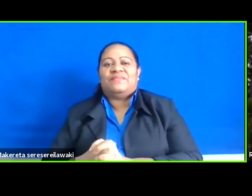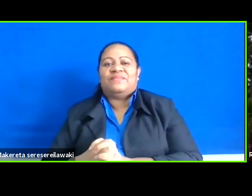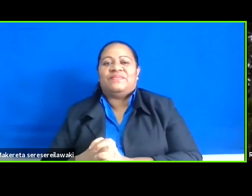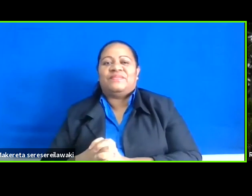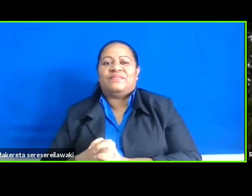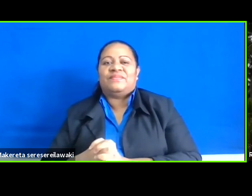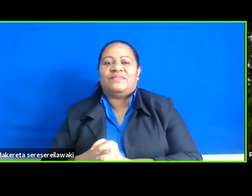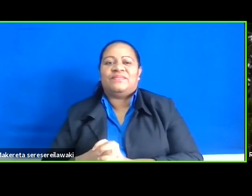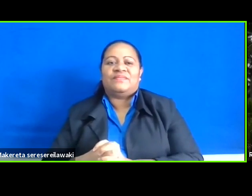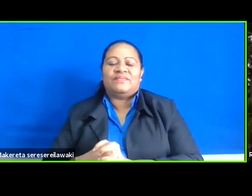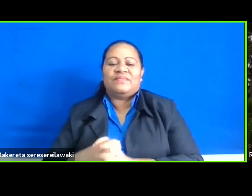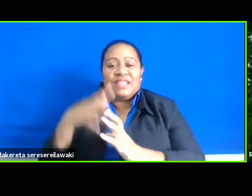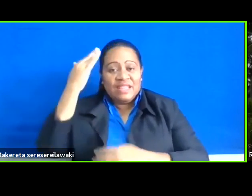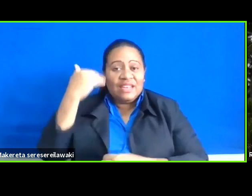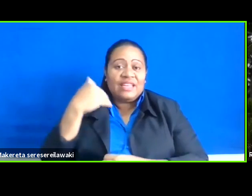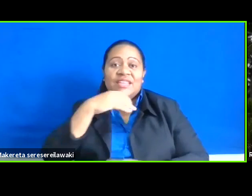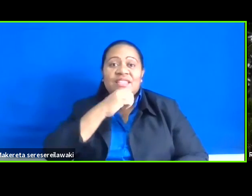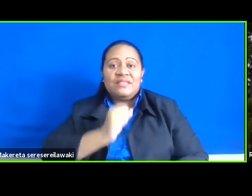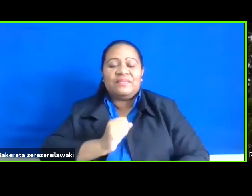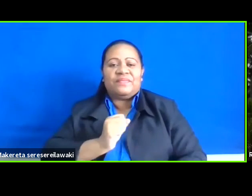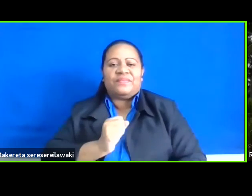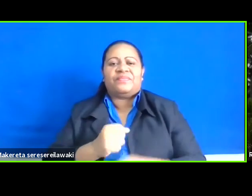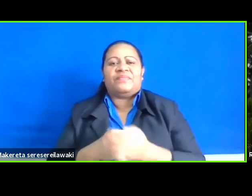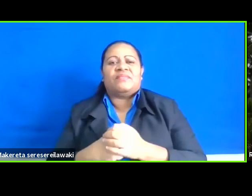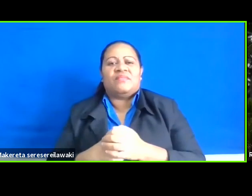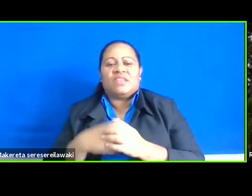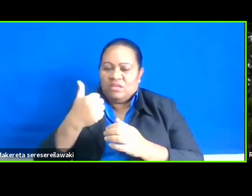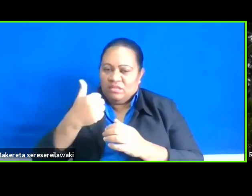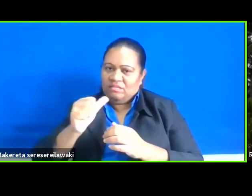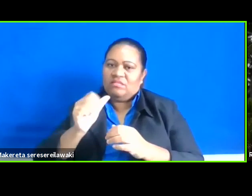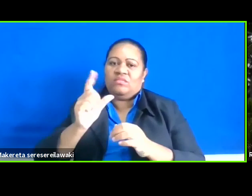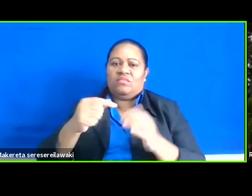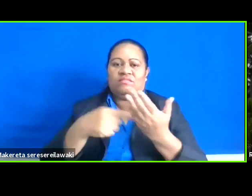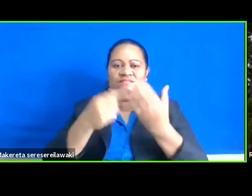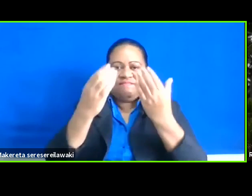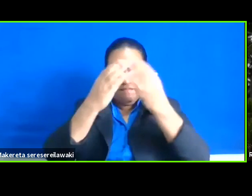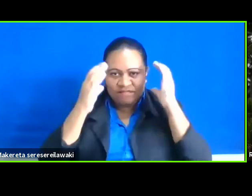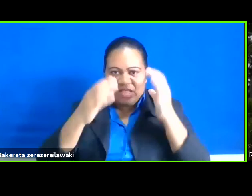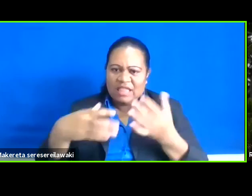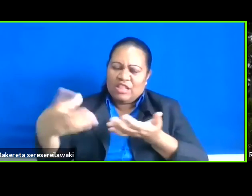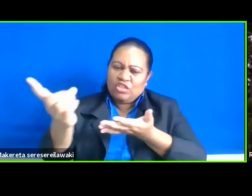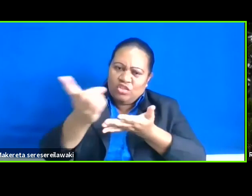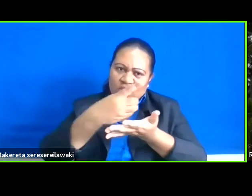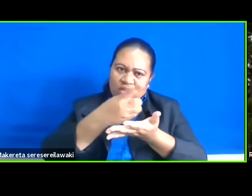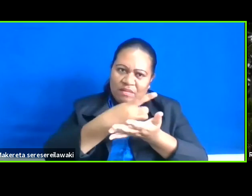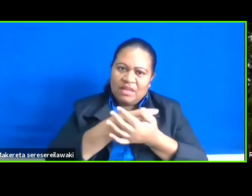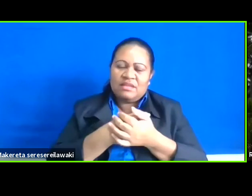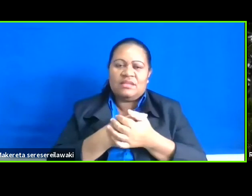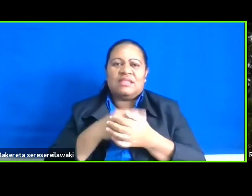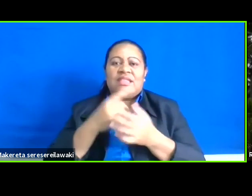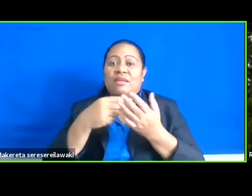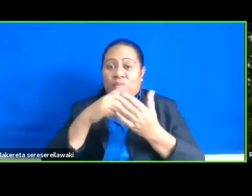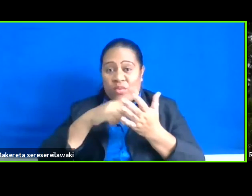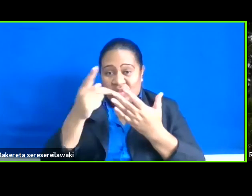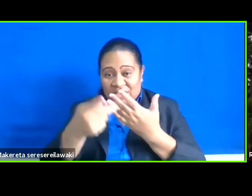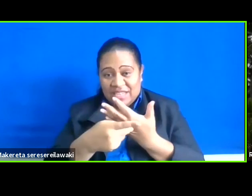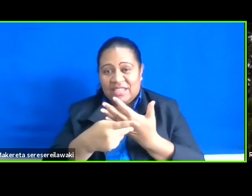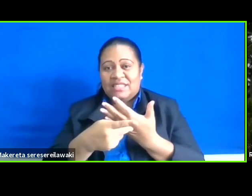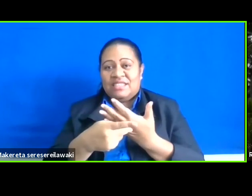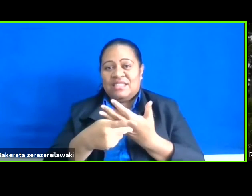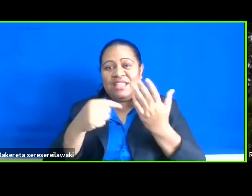in and gentlemen let's replicate the projects in tuvalu by documenting sorry digitizing and